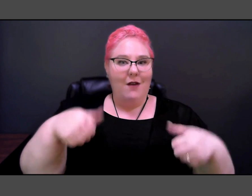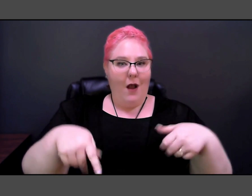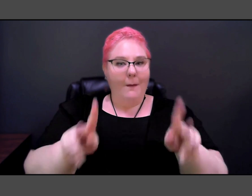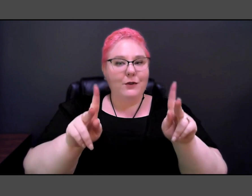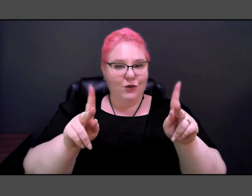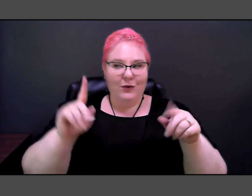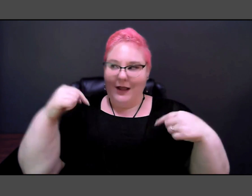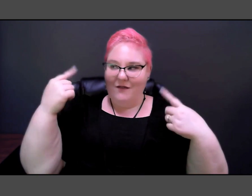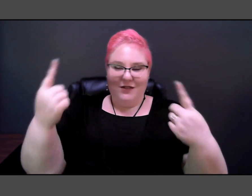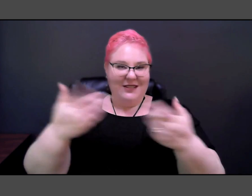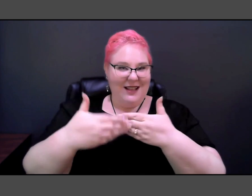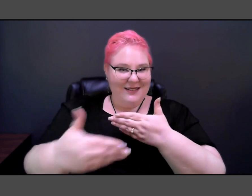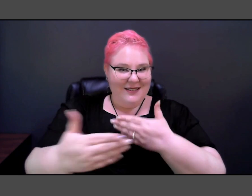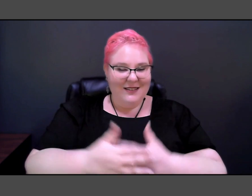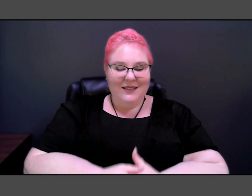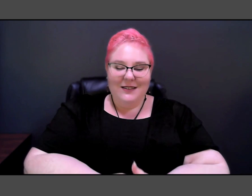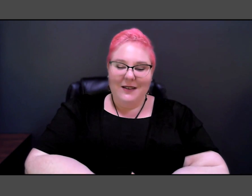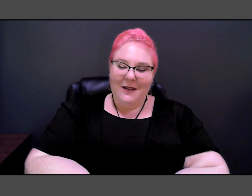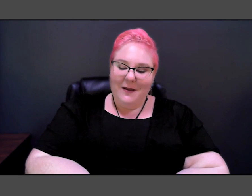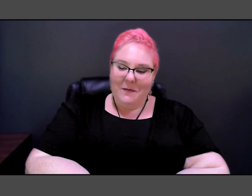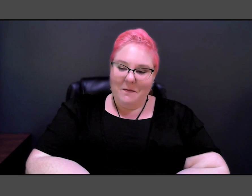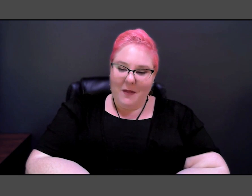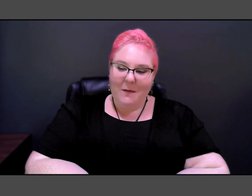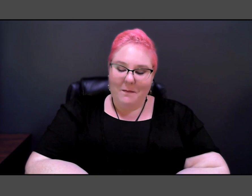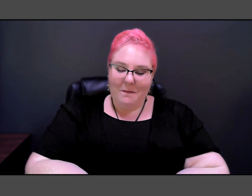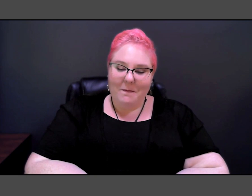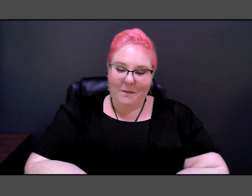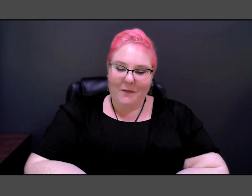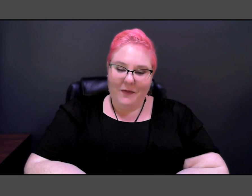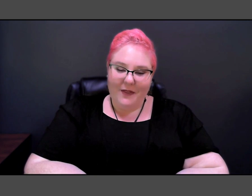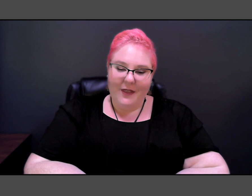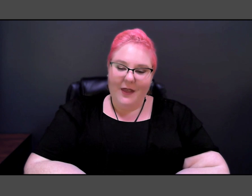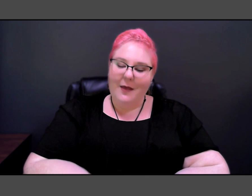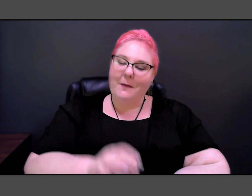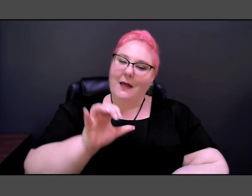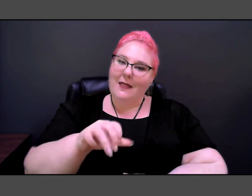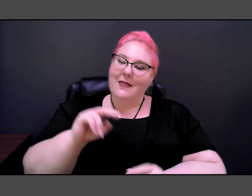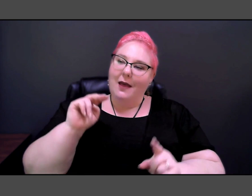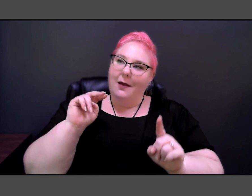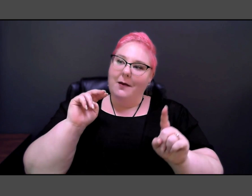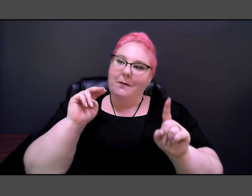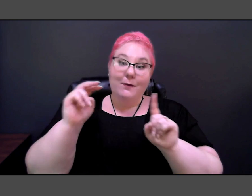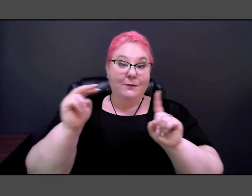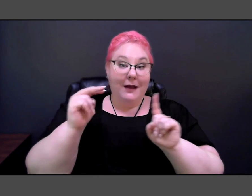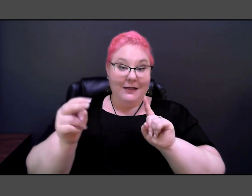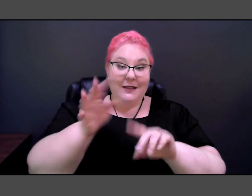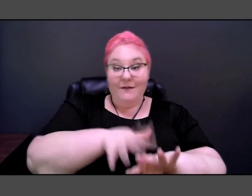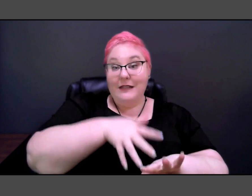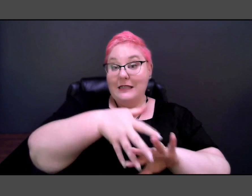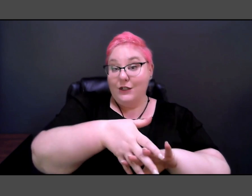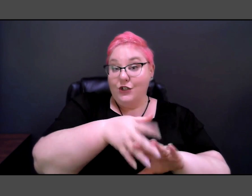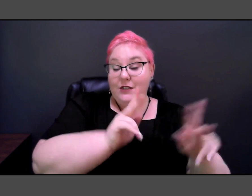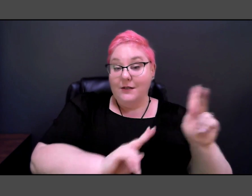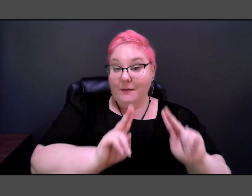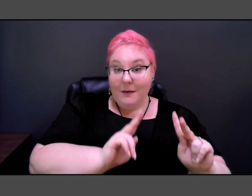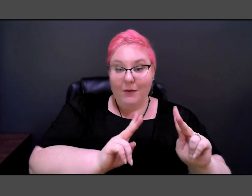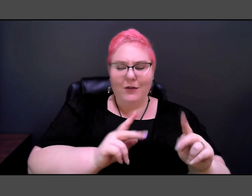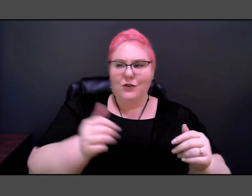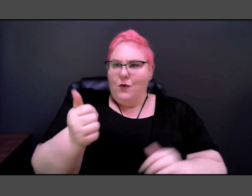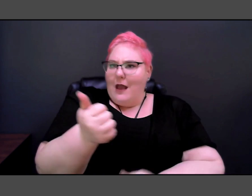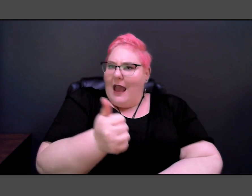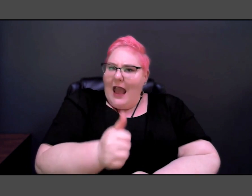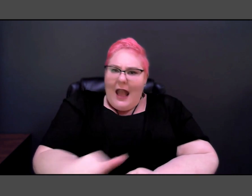certainly the perspective that Indigenous people bring to any table, any decision-making